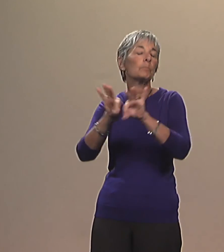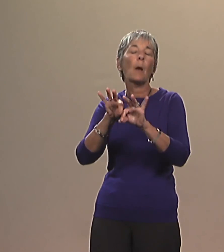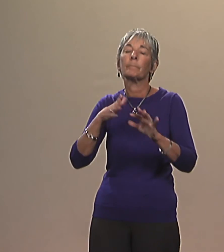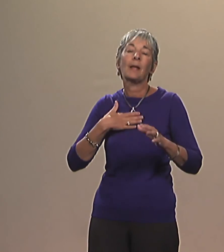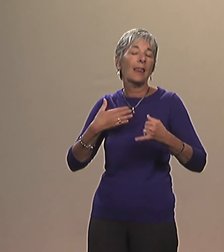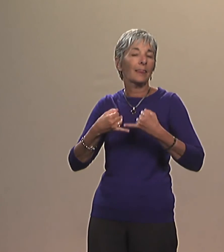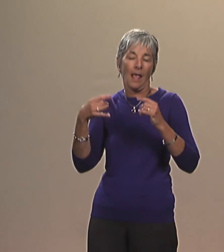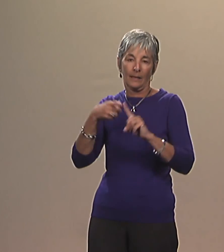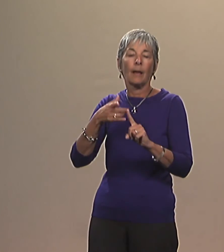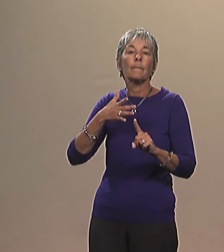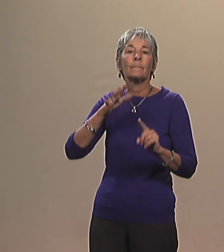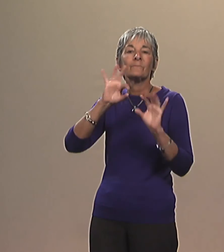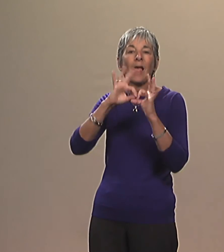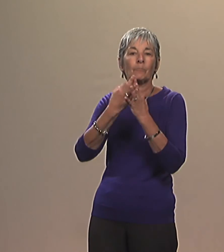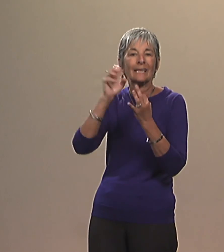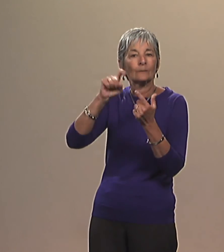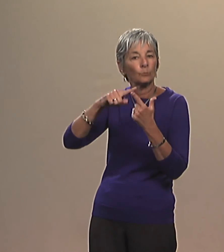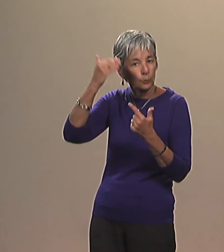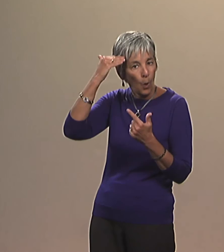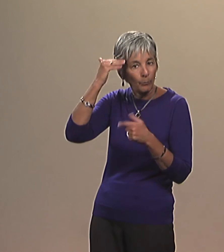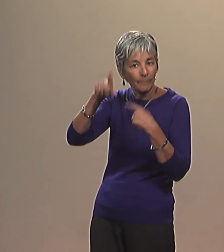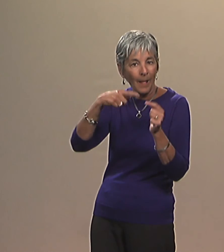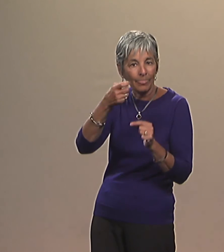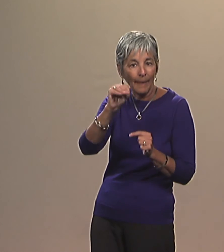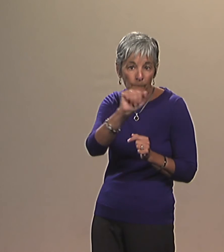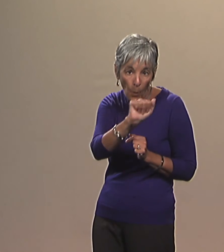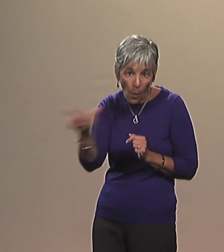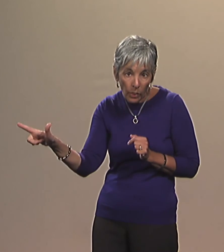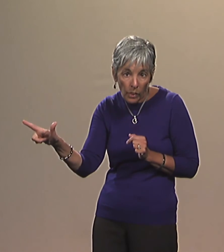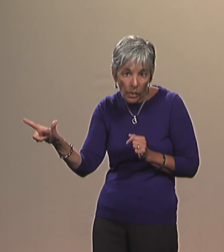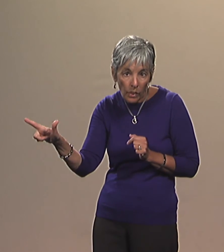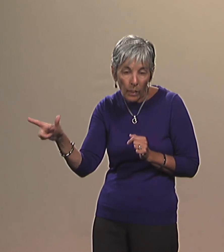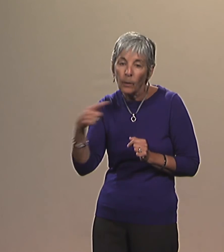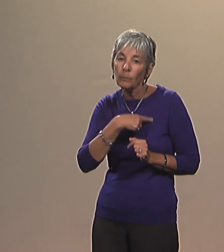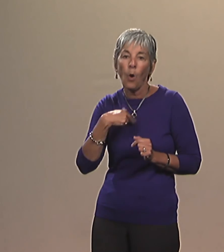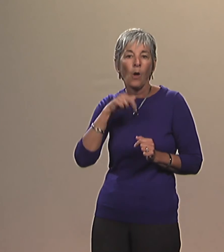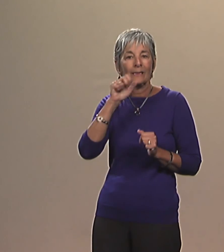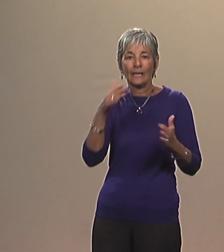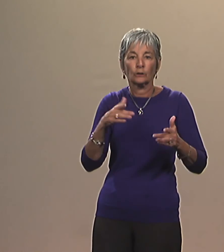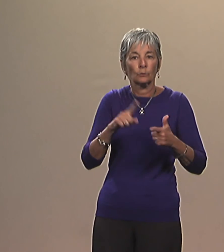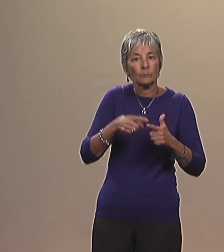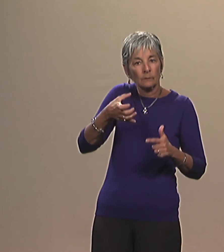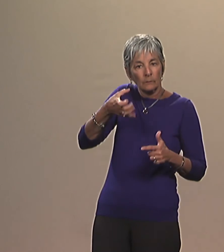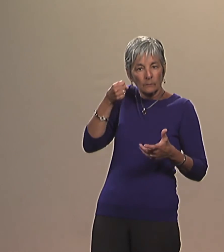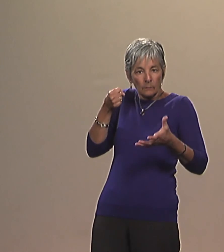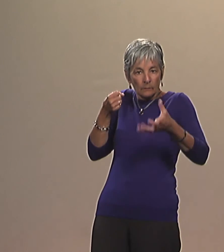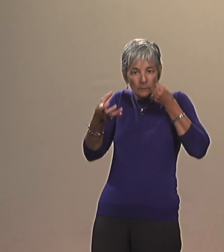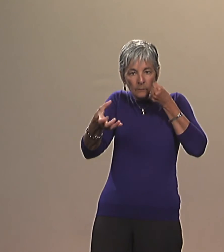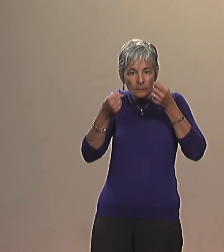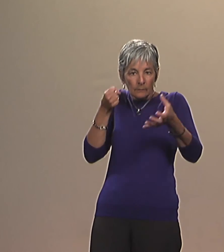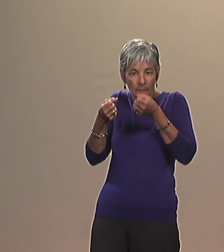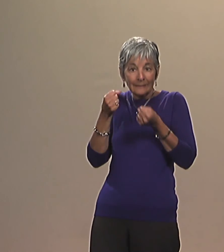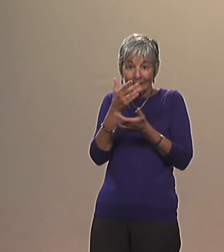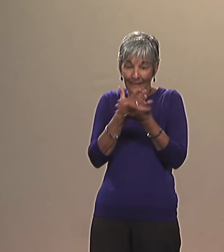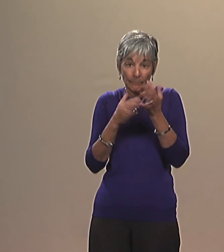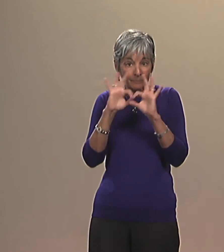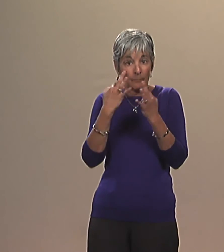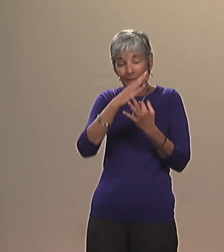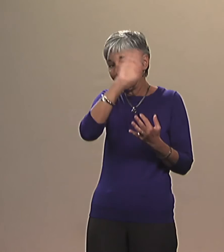combinations. But regardless, the bottom line is that parents need to know about them all. We should not be holding back on information.